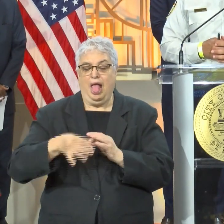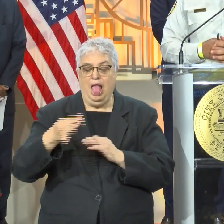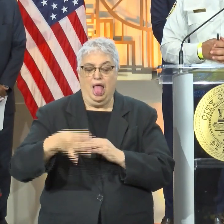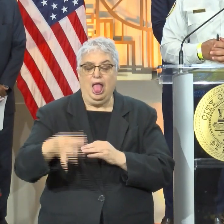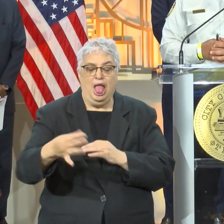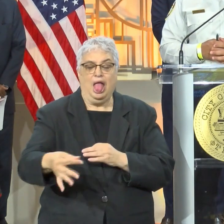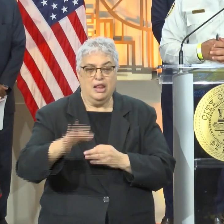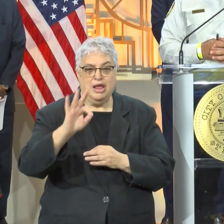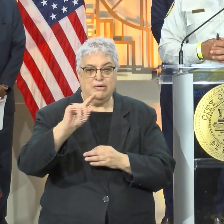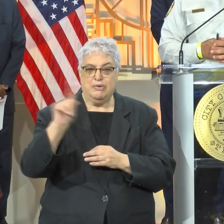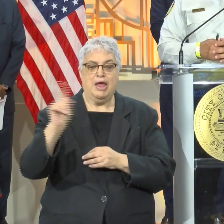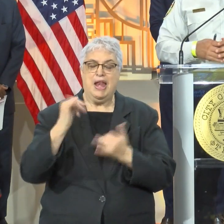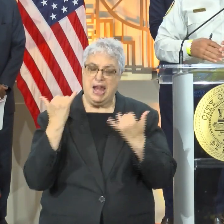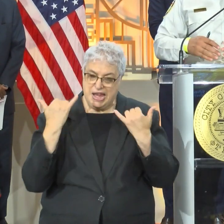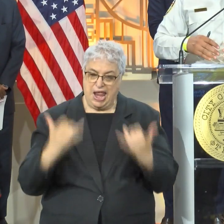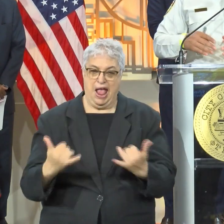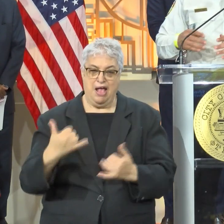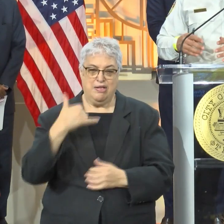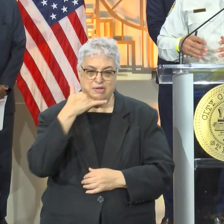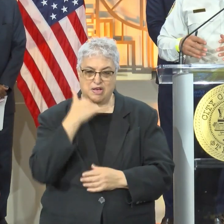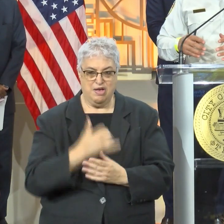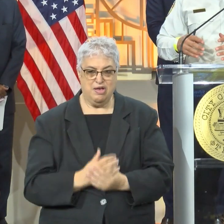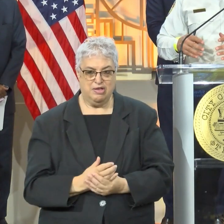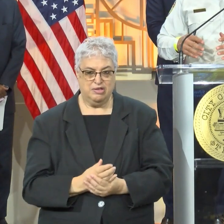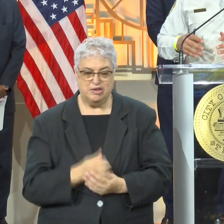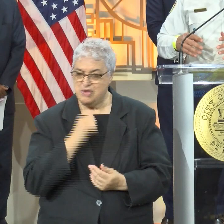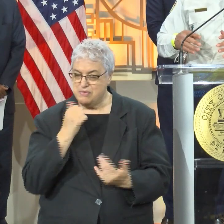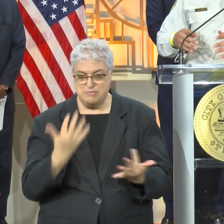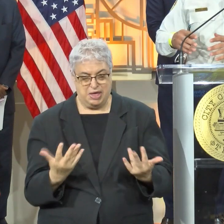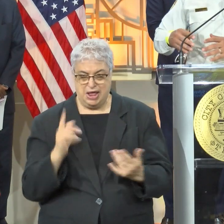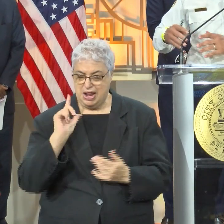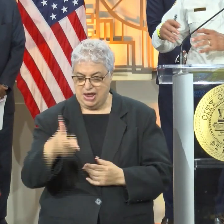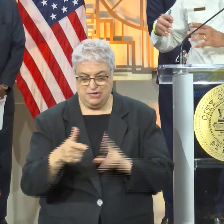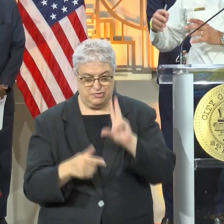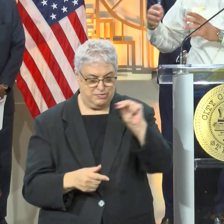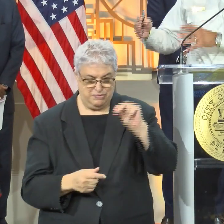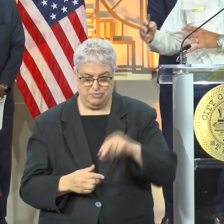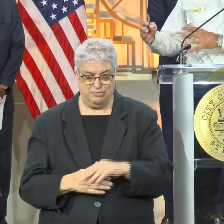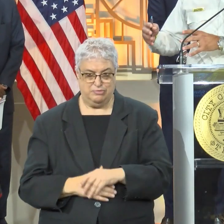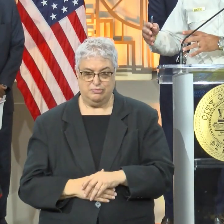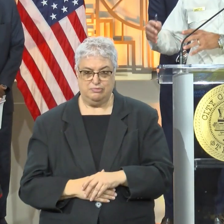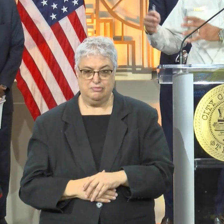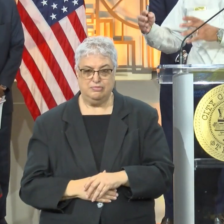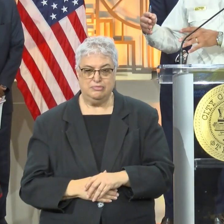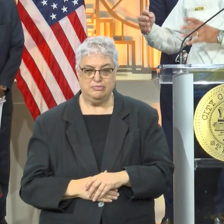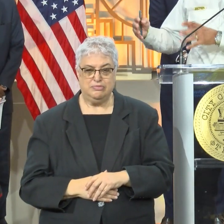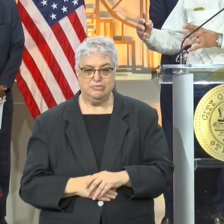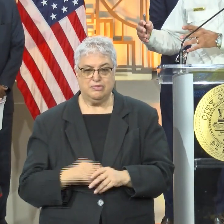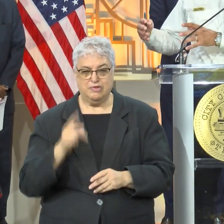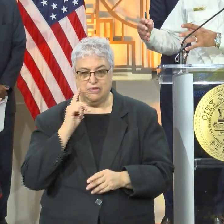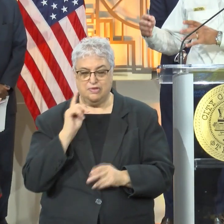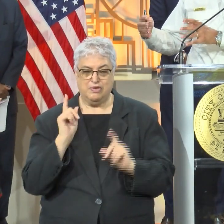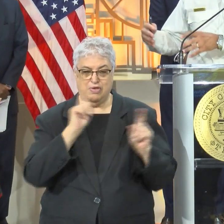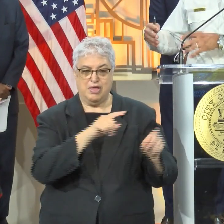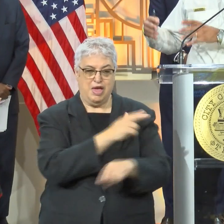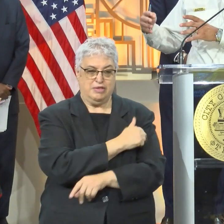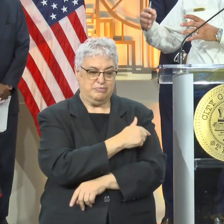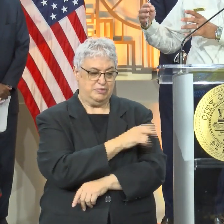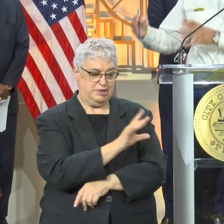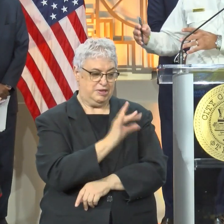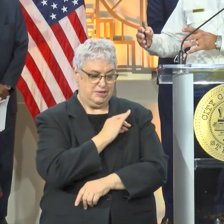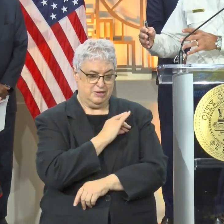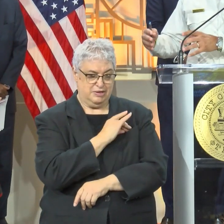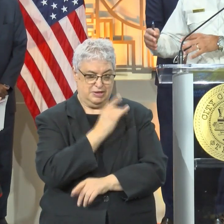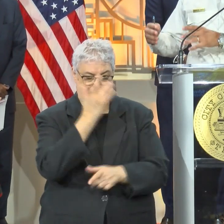call 911. The notion that going to the hospital is where you're going to get this virus